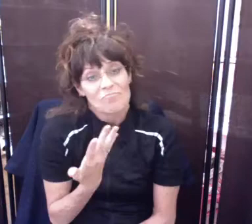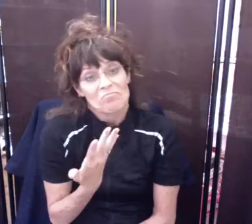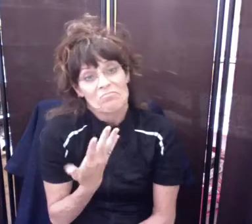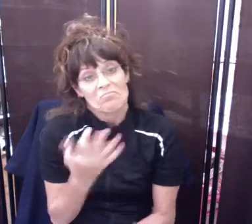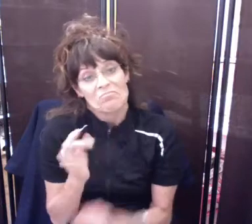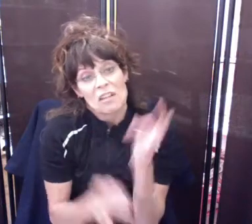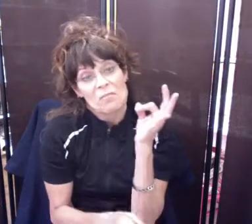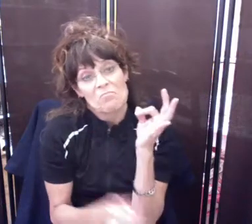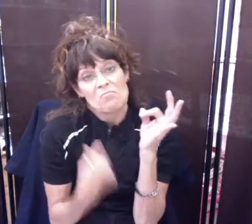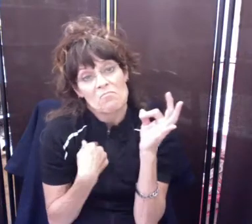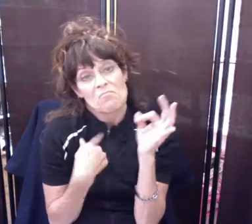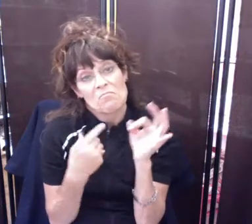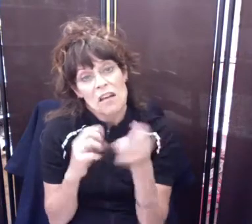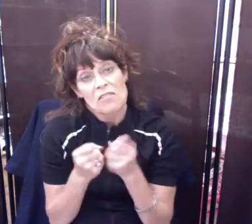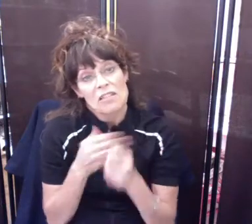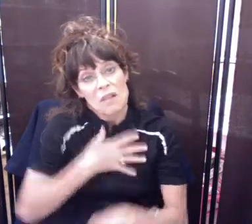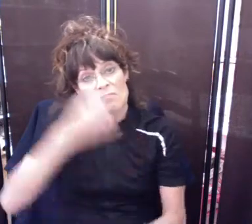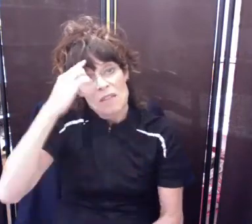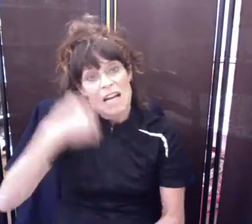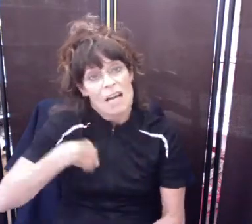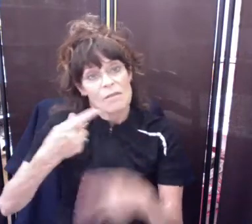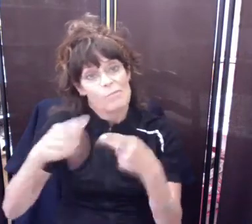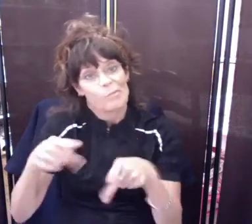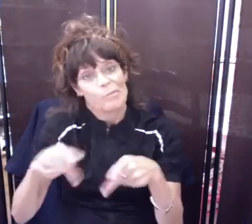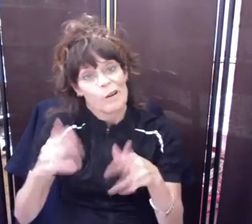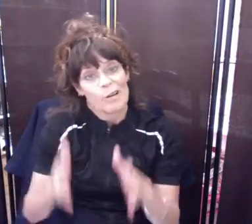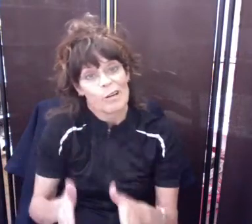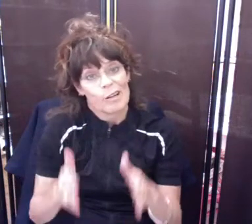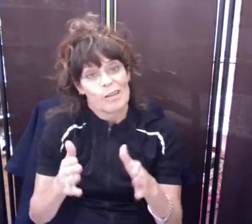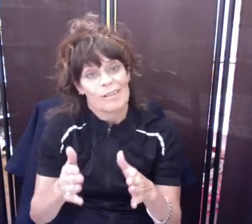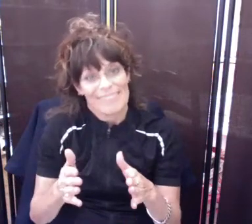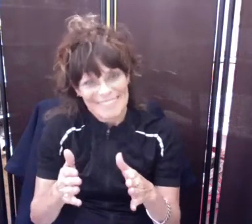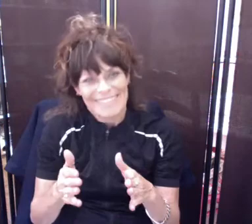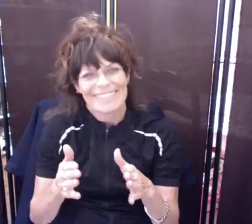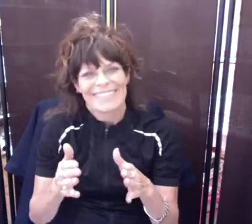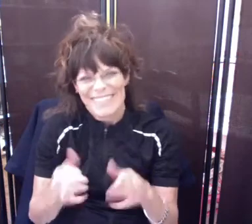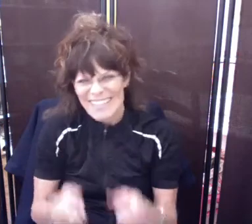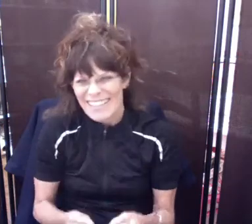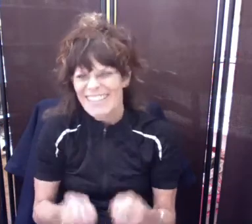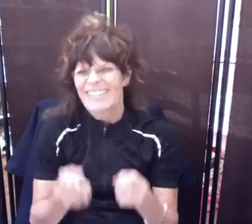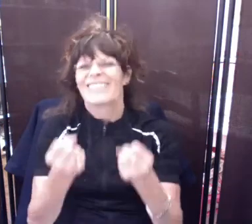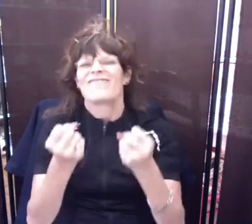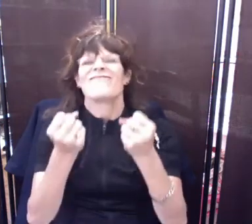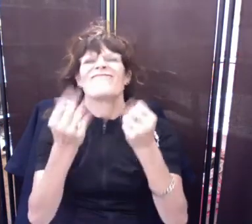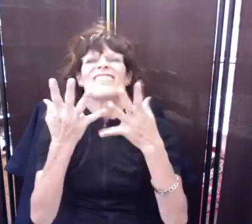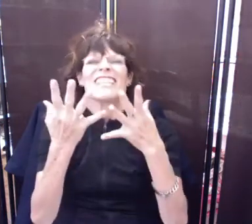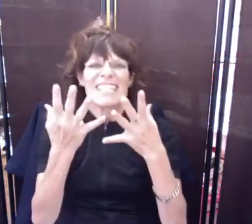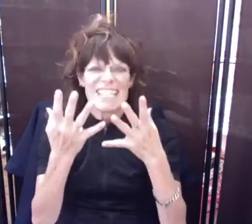partier. Now, many of us are caught up in that. They call it a strange mental